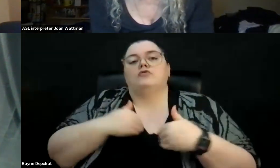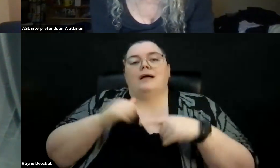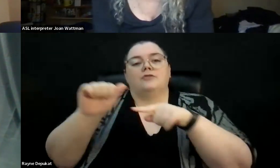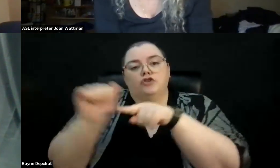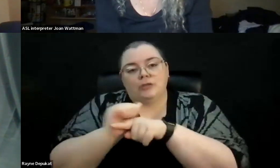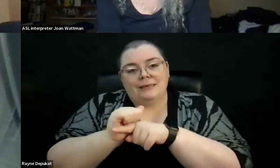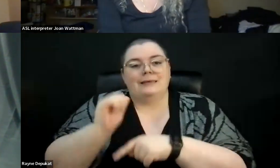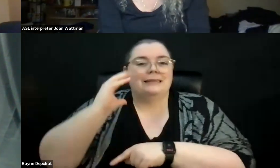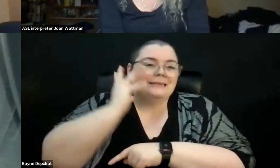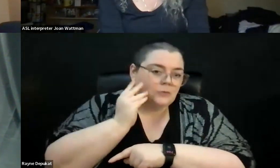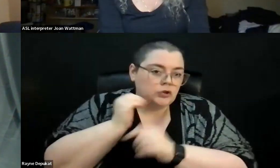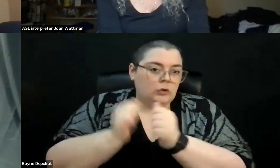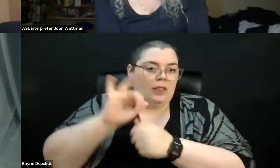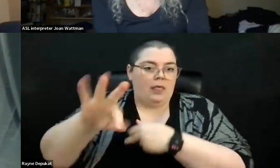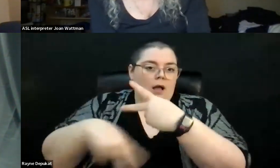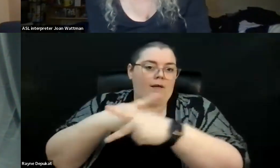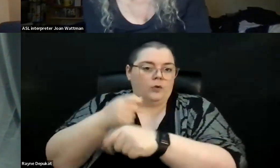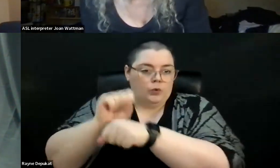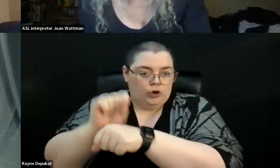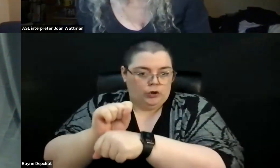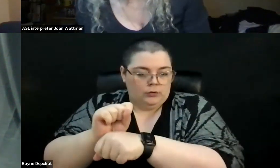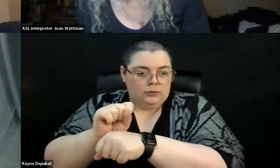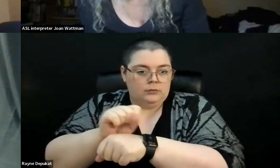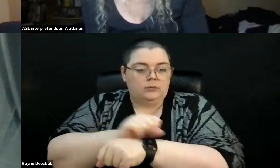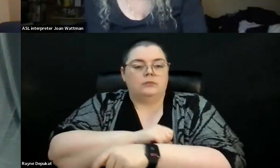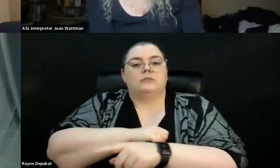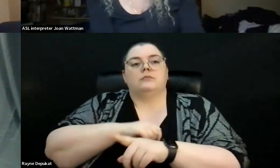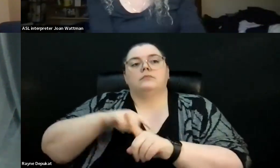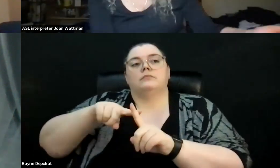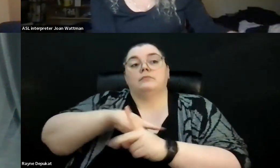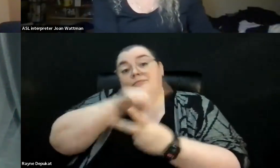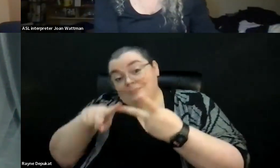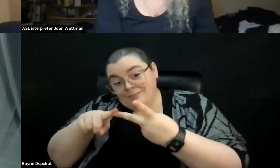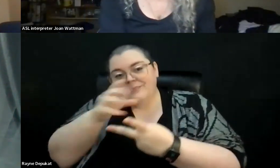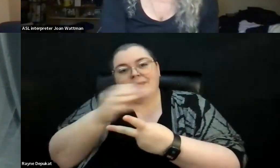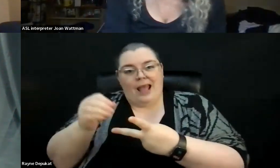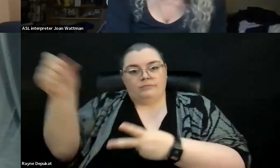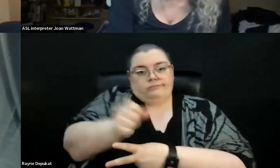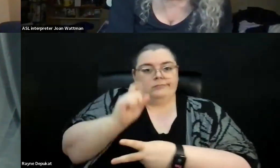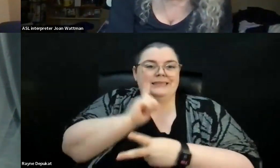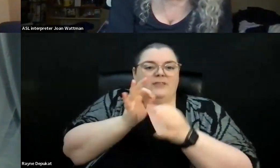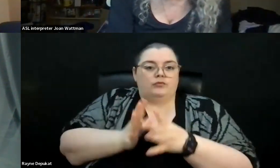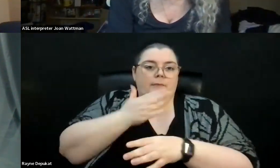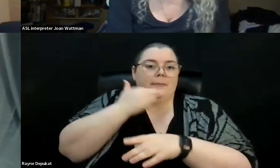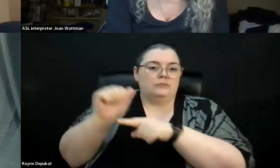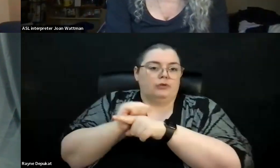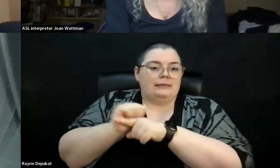assignment. And the people for the press conferences also need to be specially trained and have